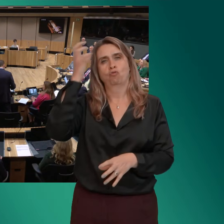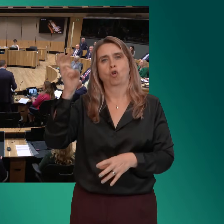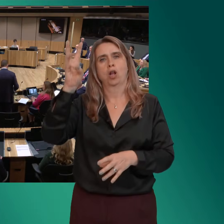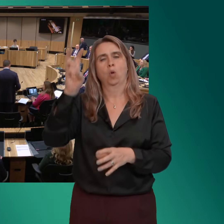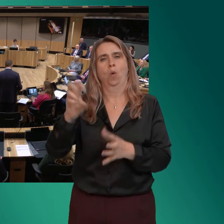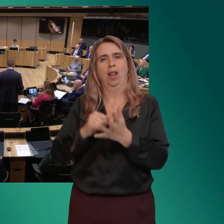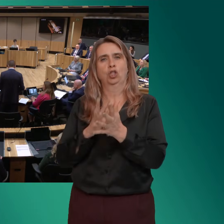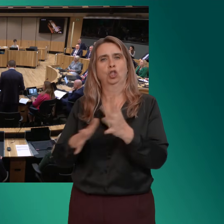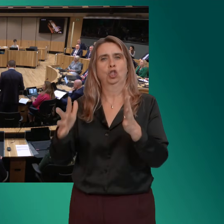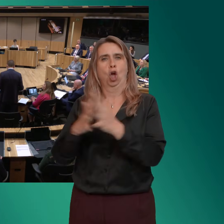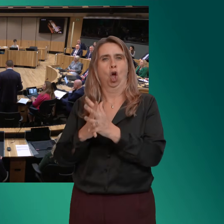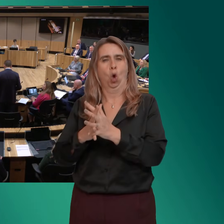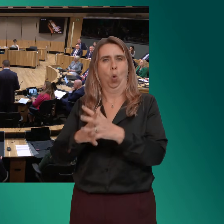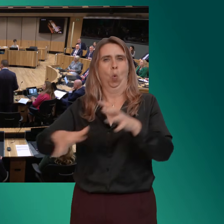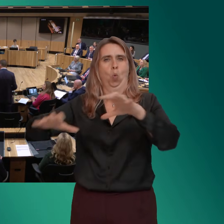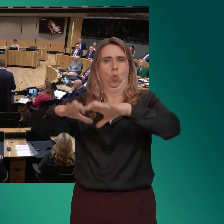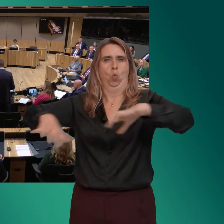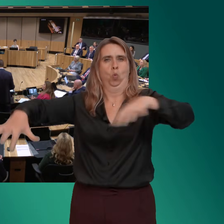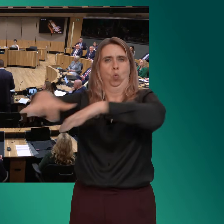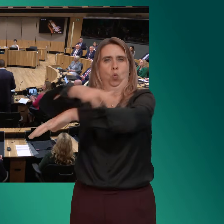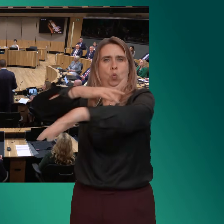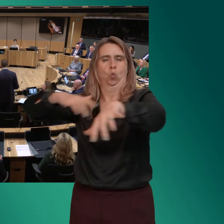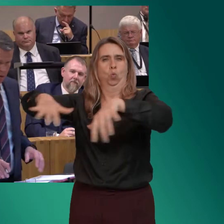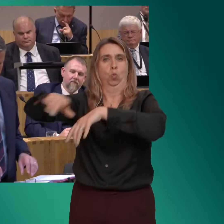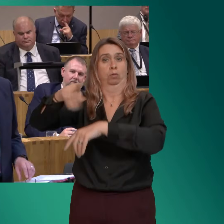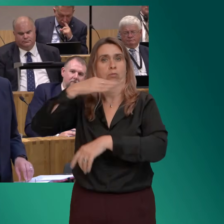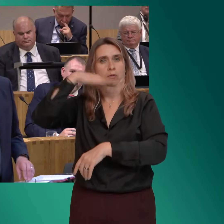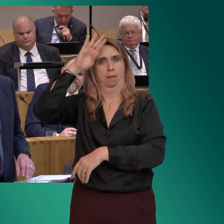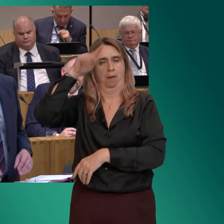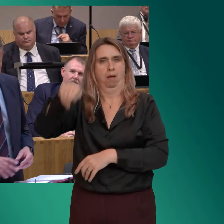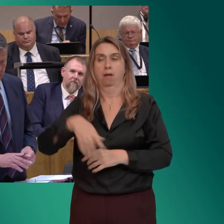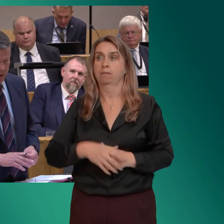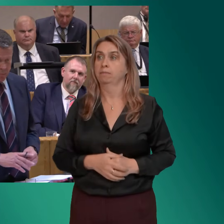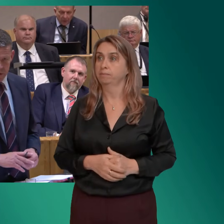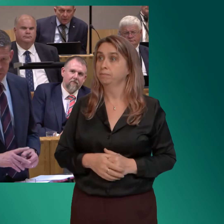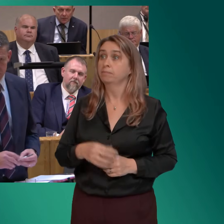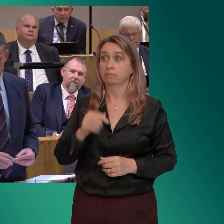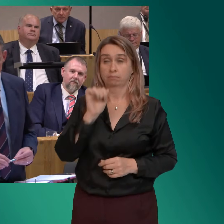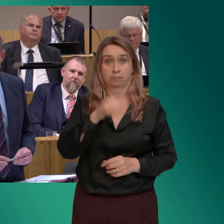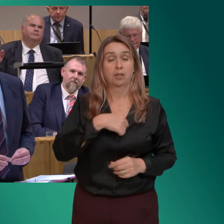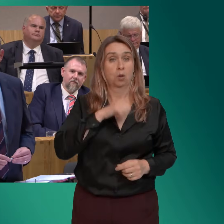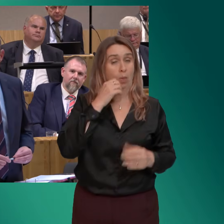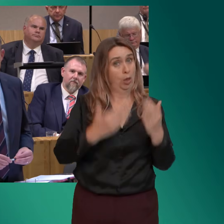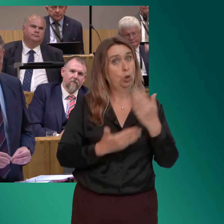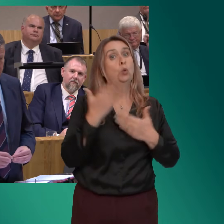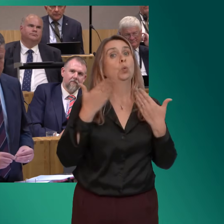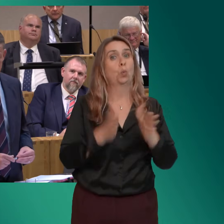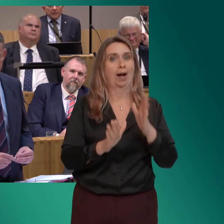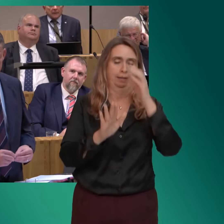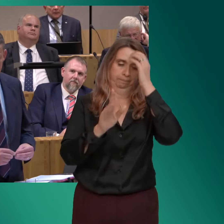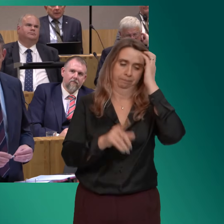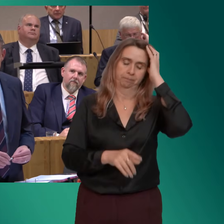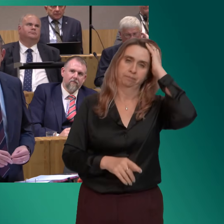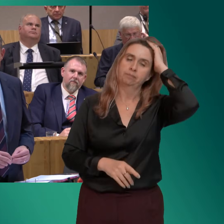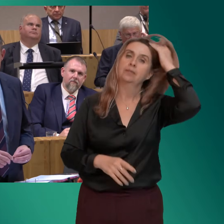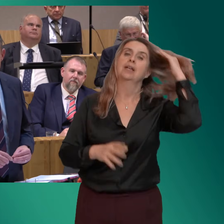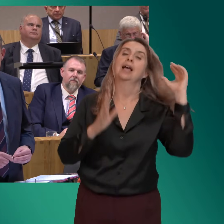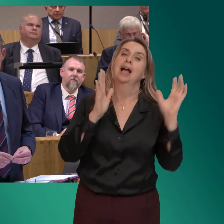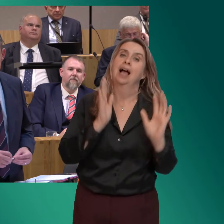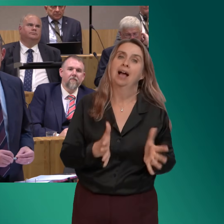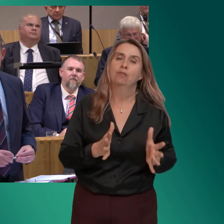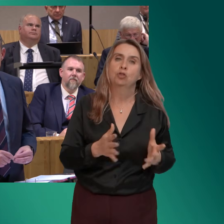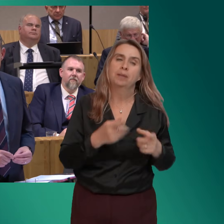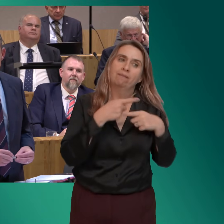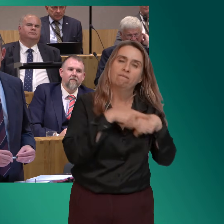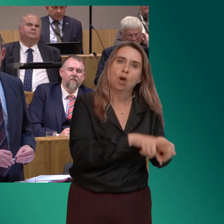The member is right that my party is determined to bring forward a new approach. I'll put it this simply. It has to be based on the